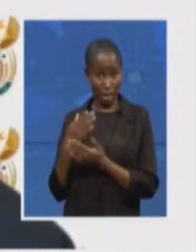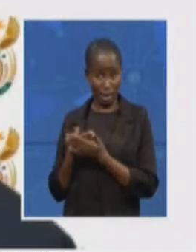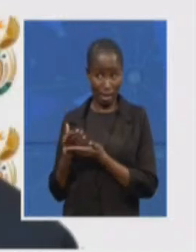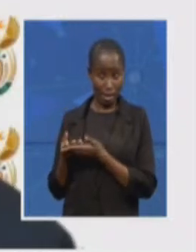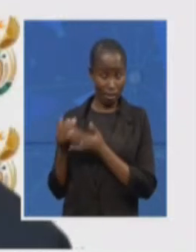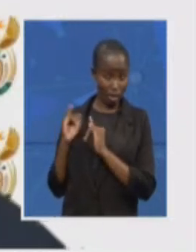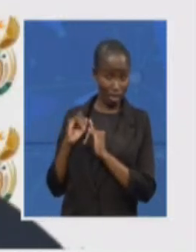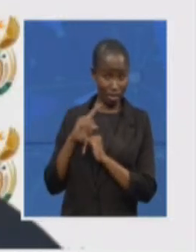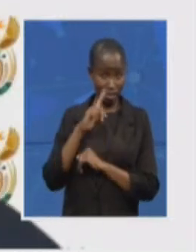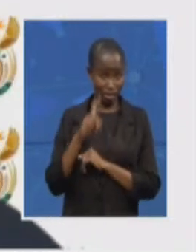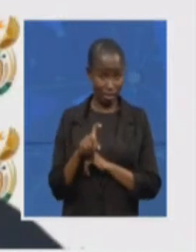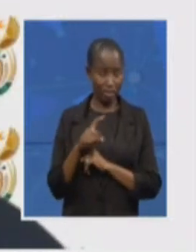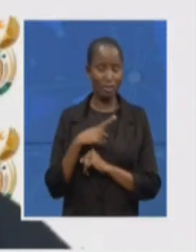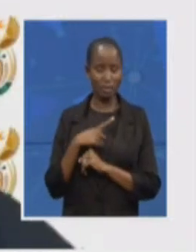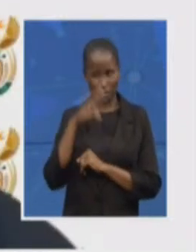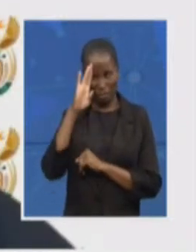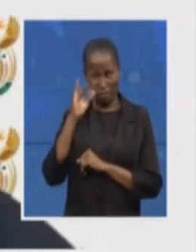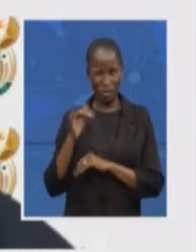to you, Prof.